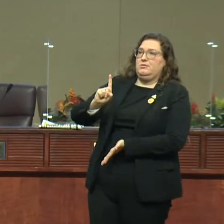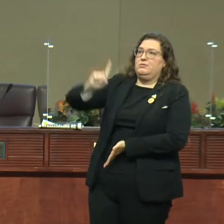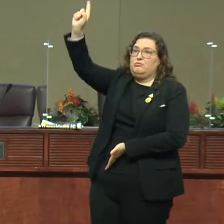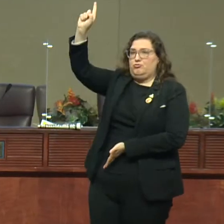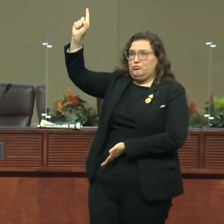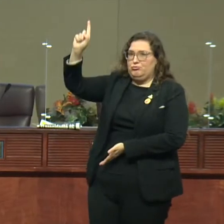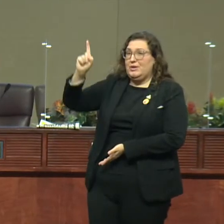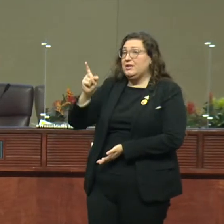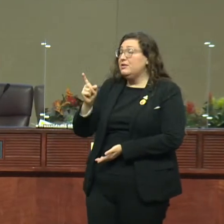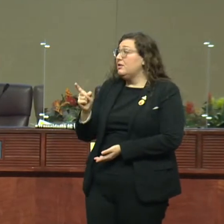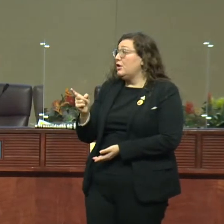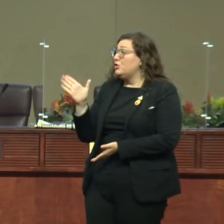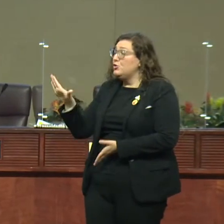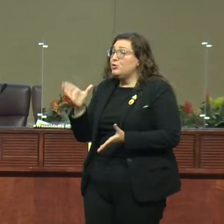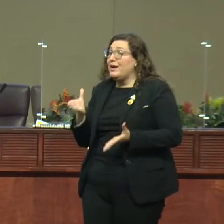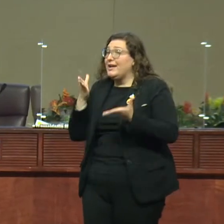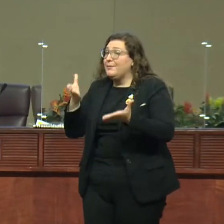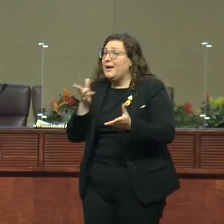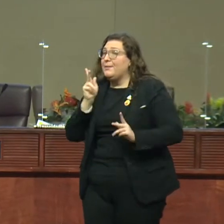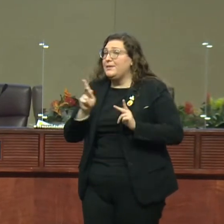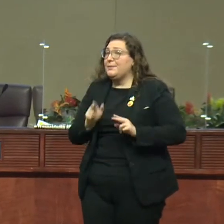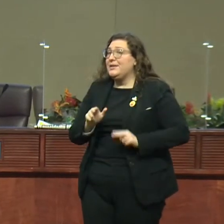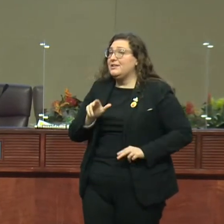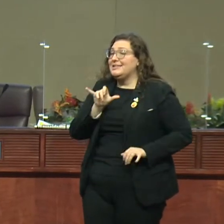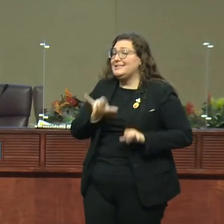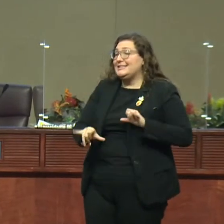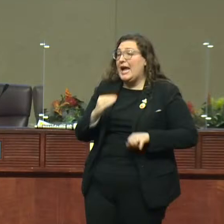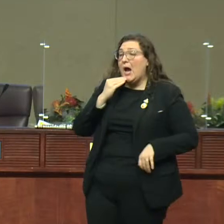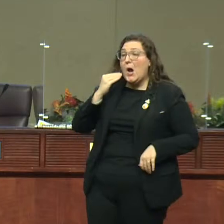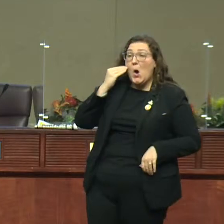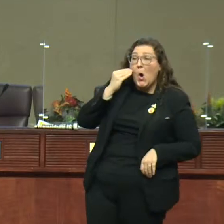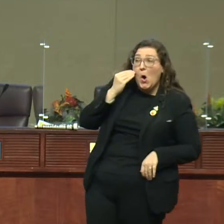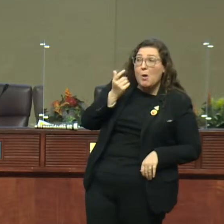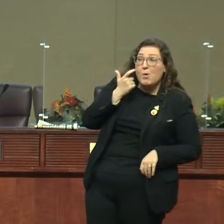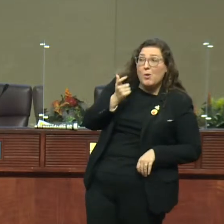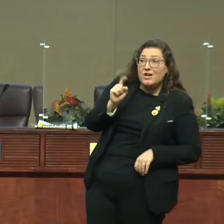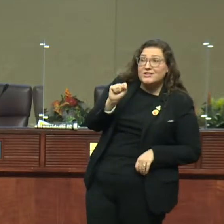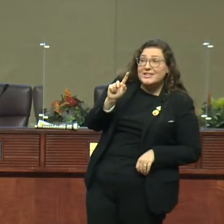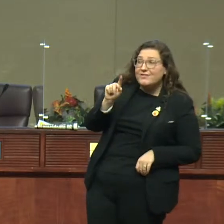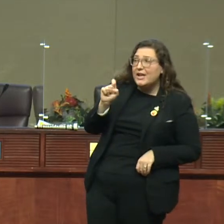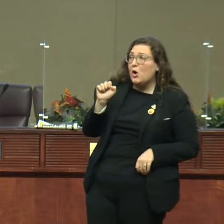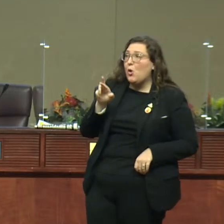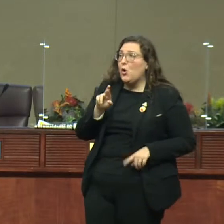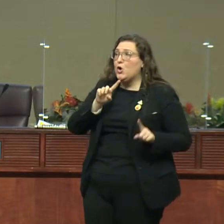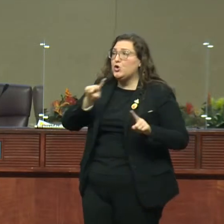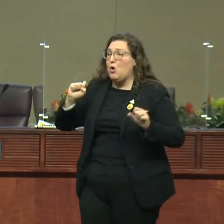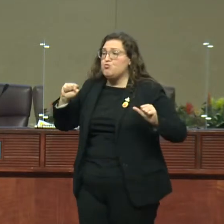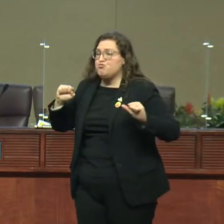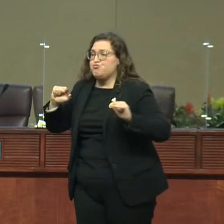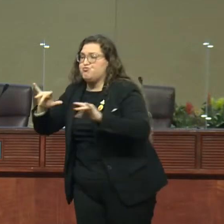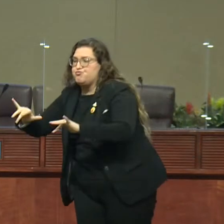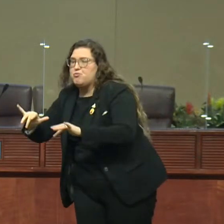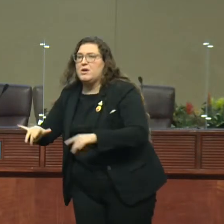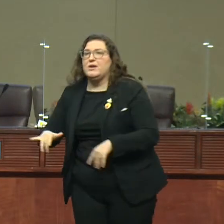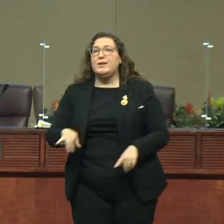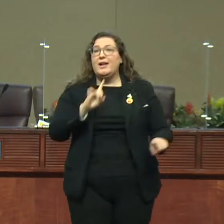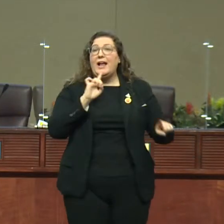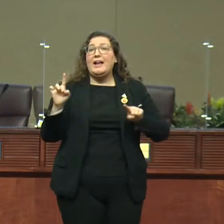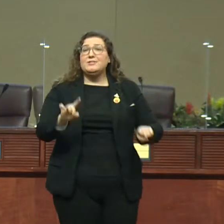on TV? Do you suggest they go out there? Well, all depends on how it's done.